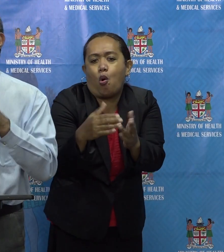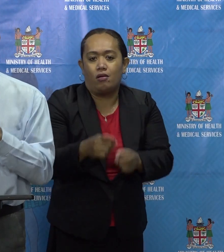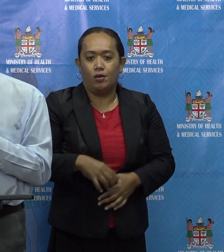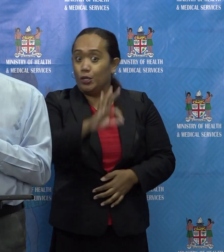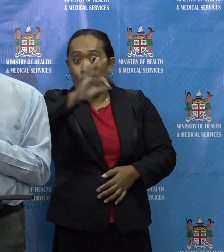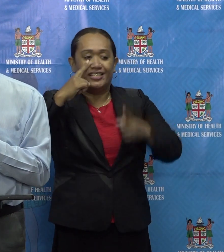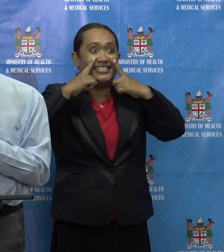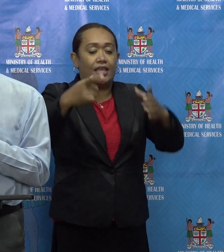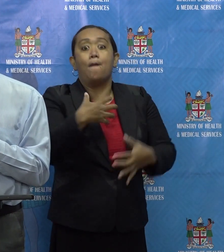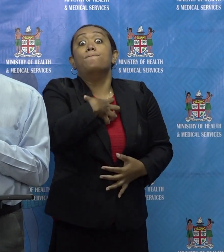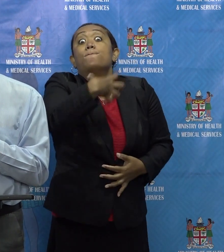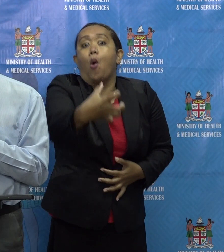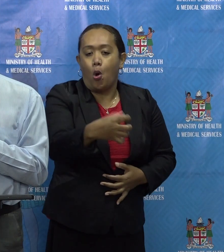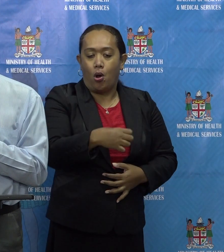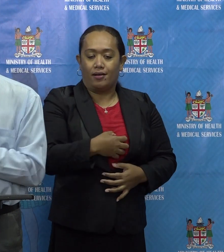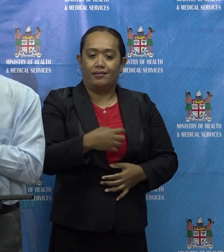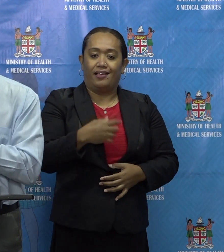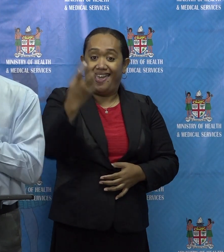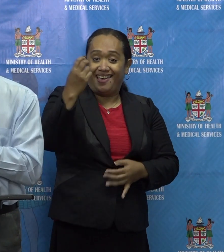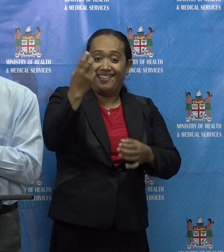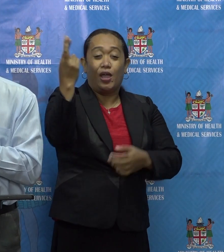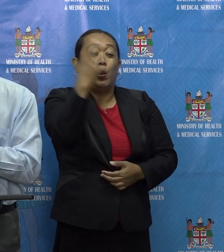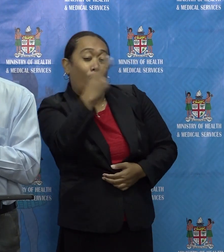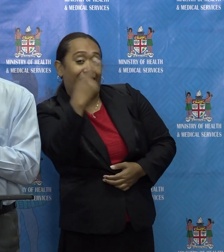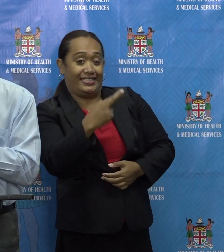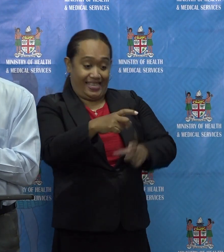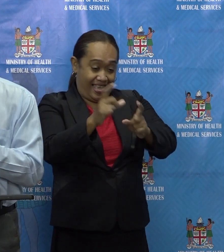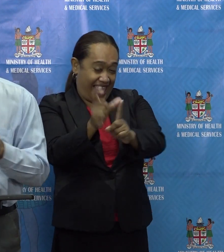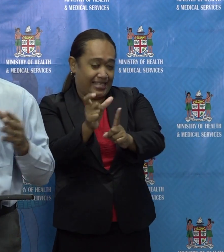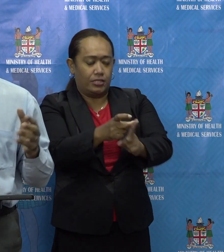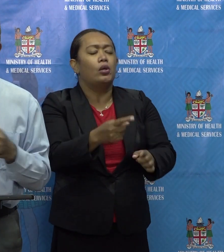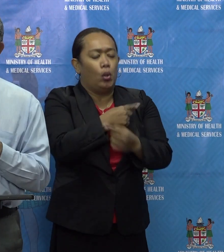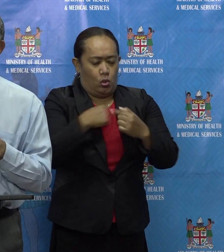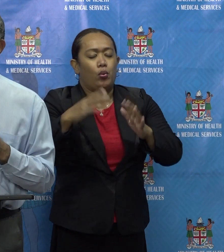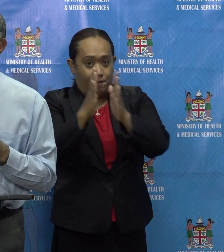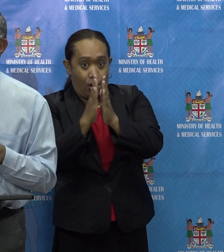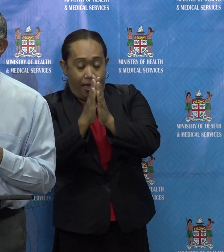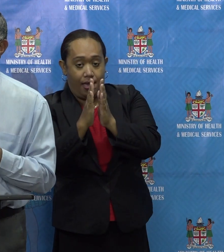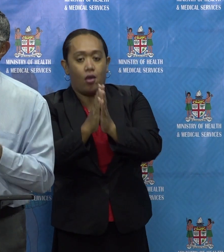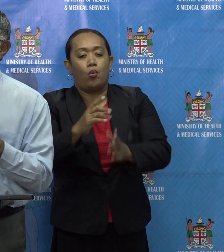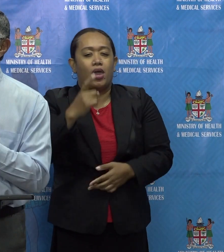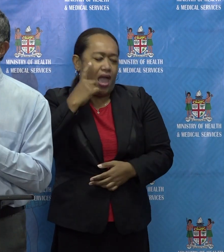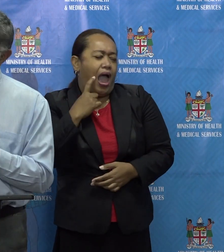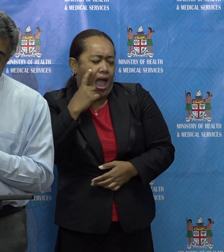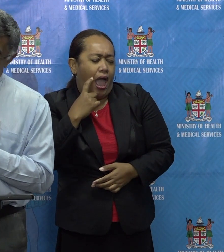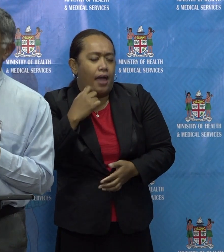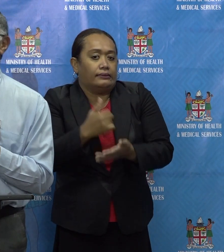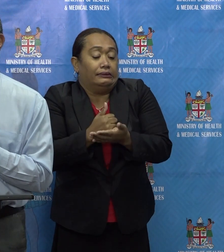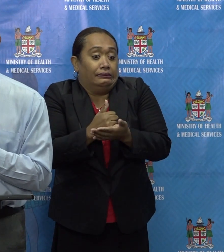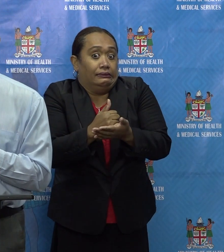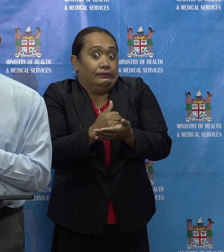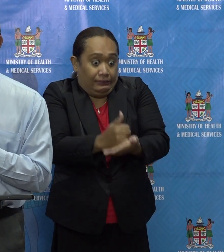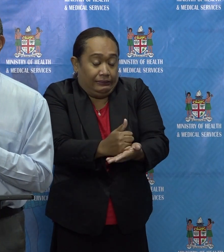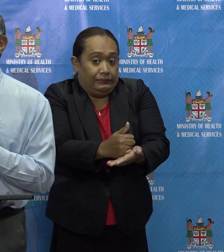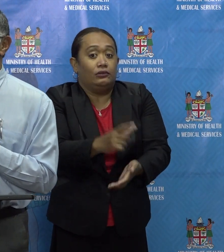lot more serious cases. But we all pray that, with all the effort that we're doing, we will not get